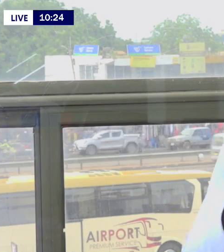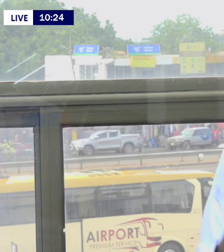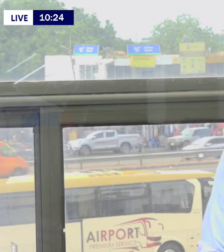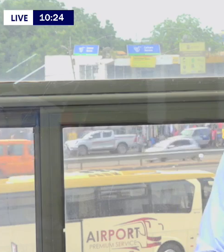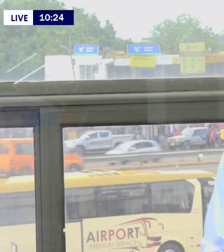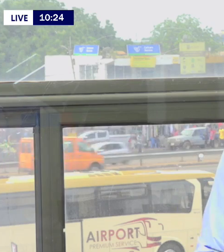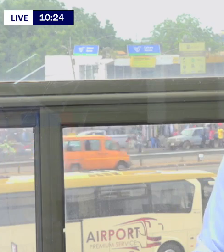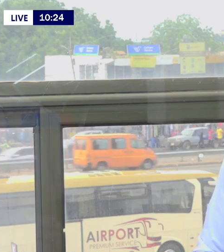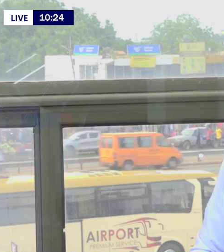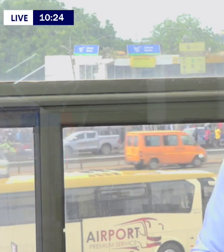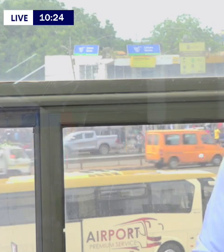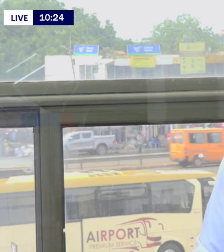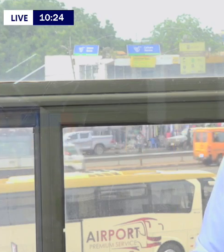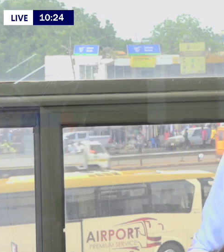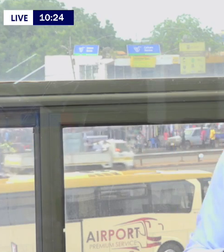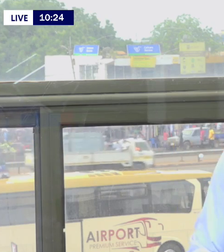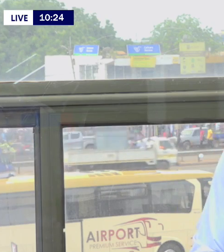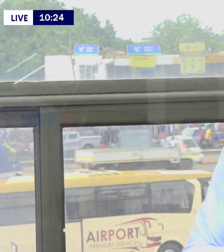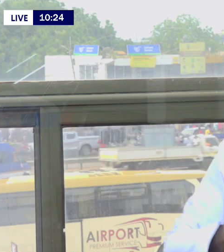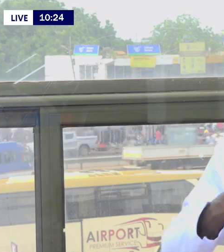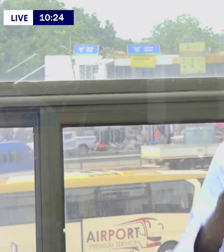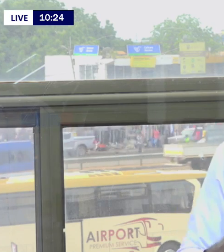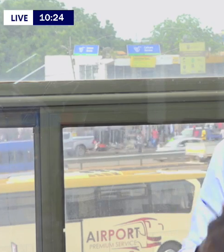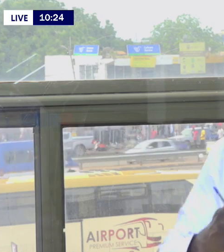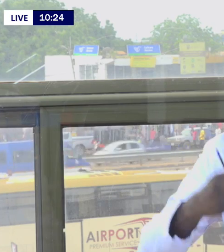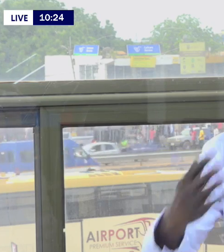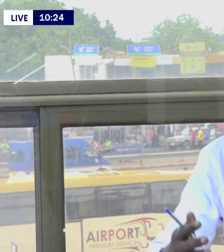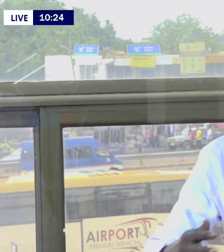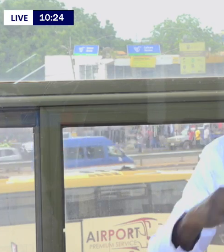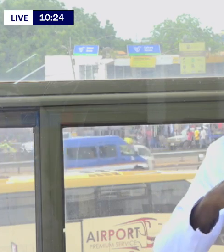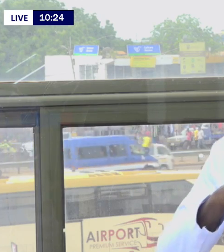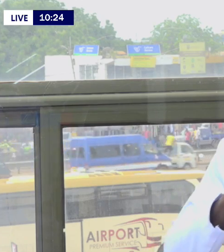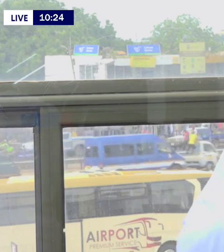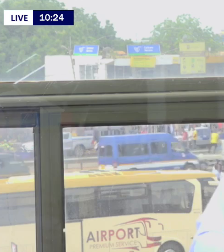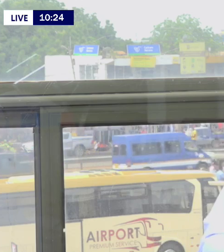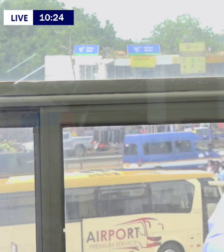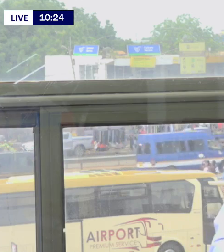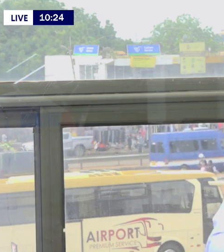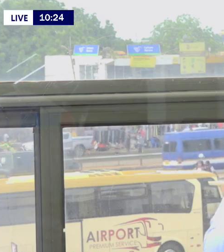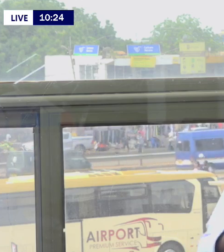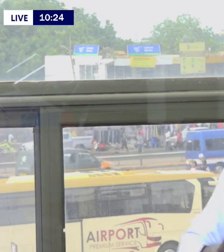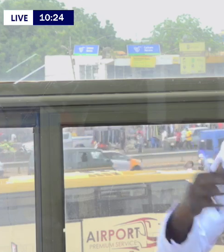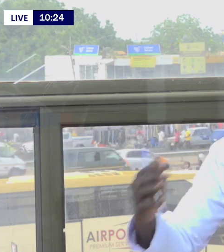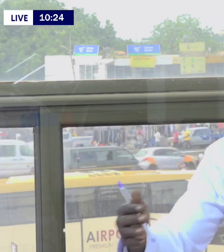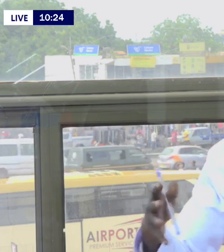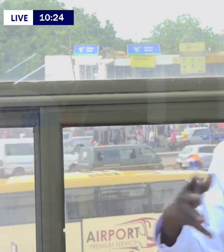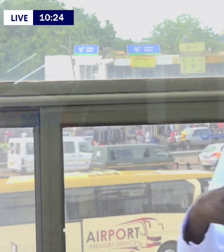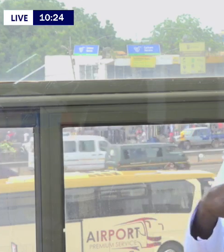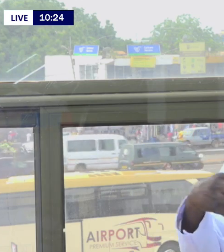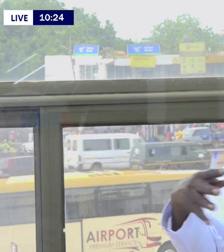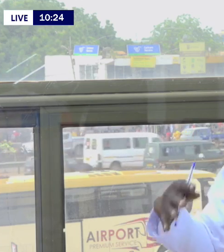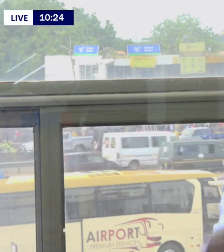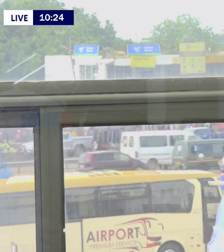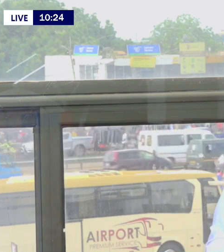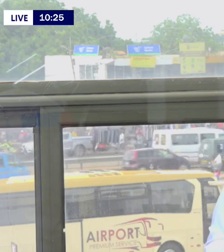is mainly advisory. Say, mudia mumfa we na mudi yeni say abe ye mudi yeni say abe ye tu